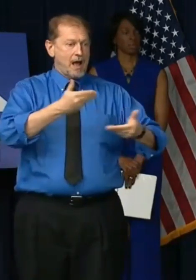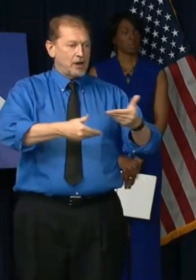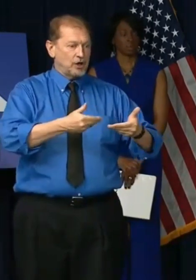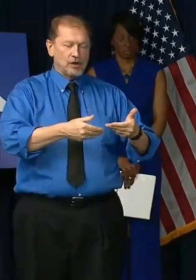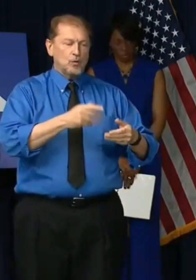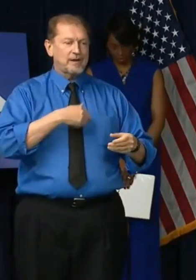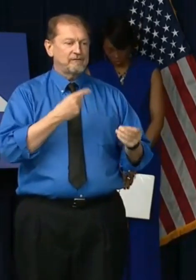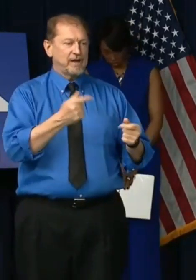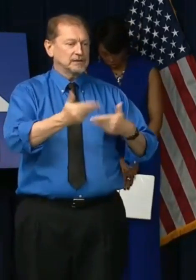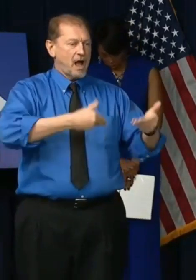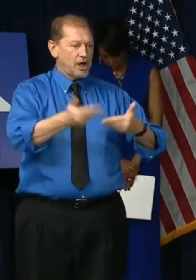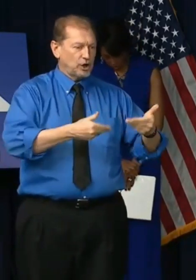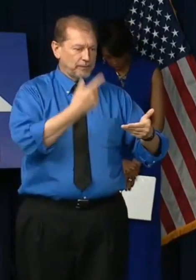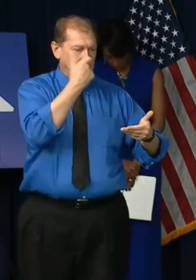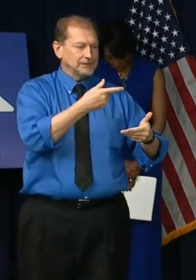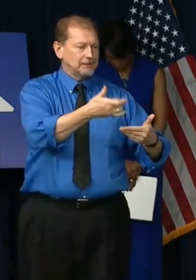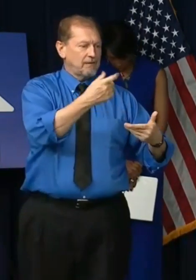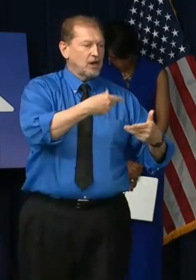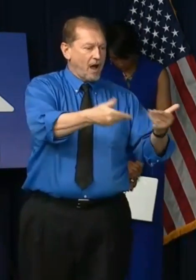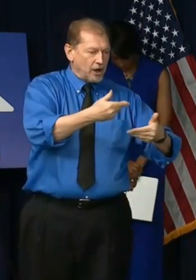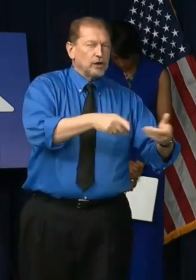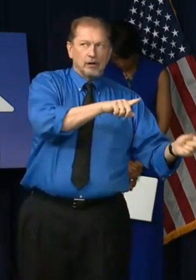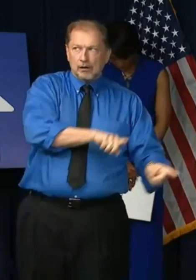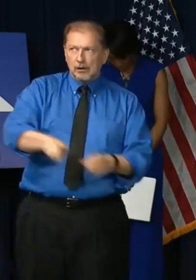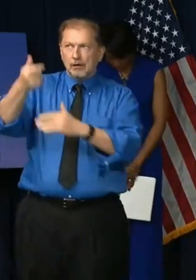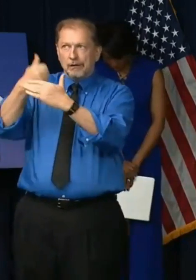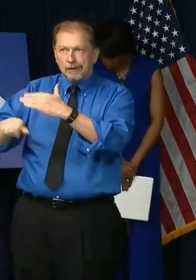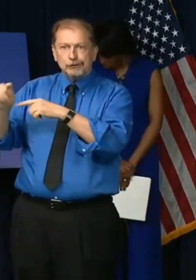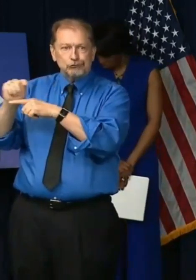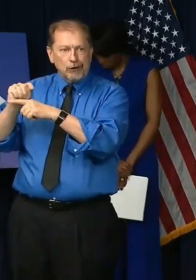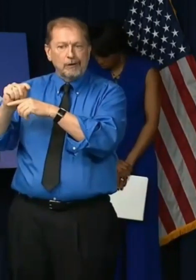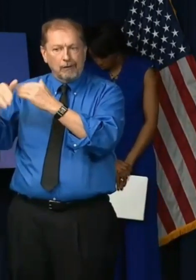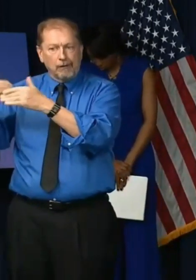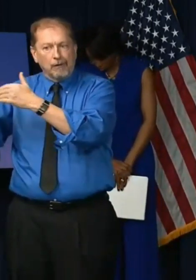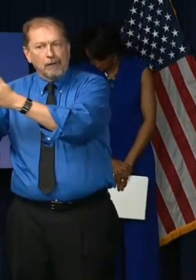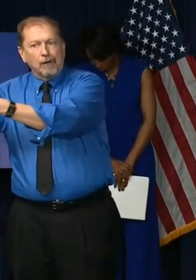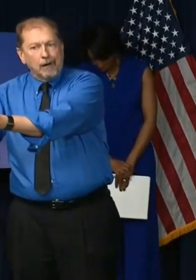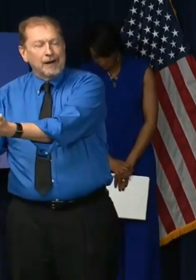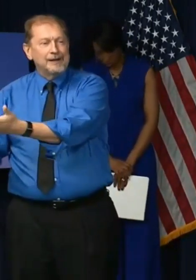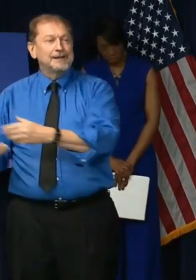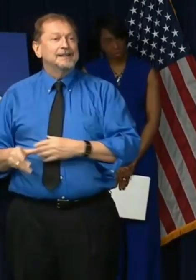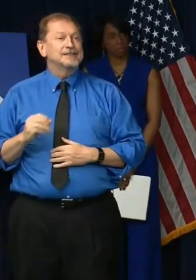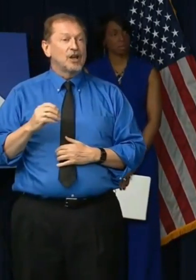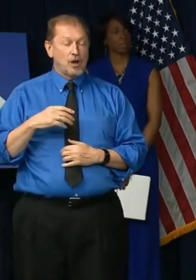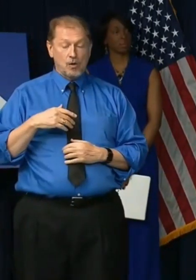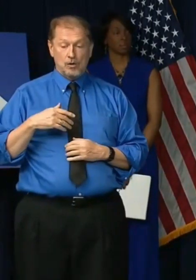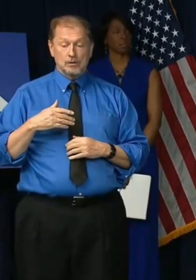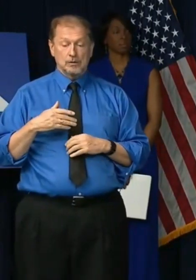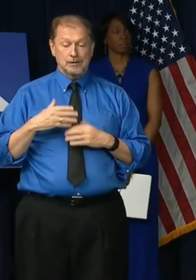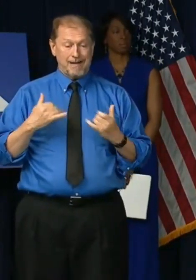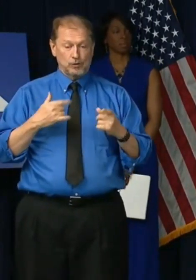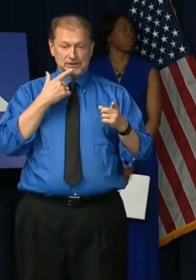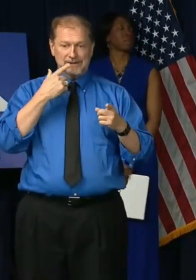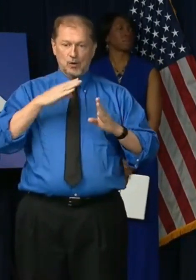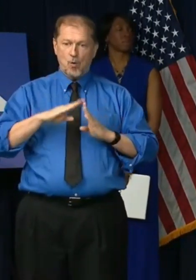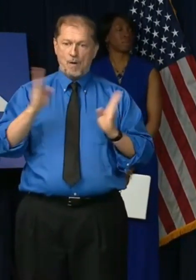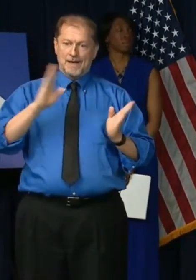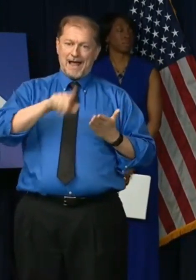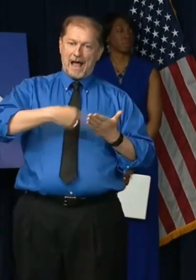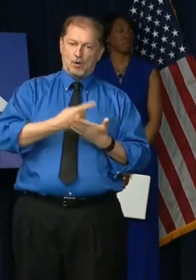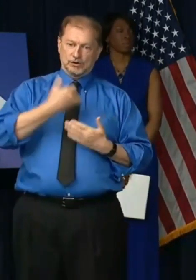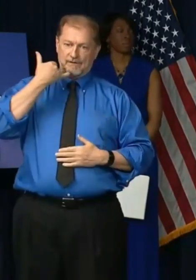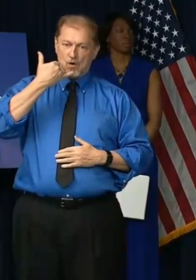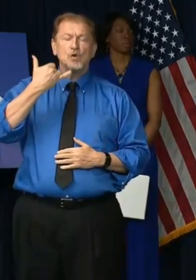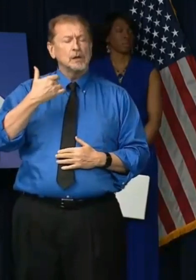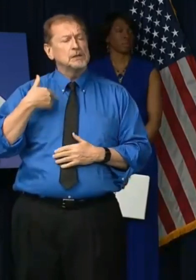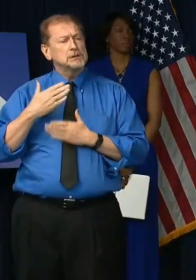to do it. And so when you say leaving it open longer, people are working overtime. But in terms of